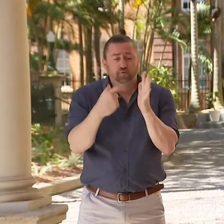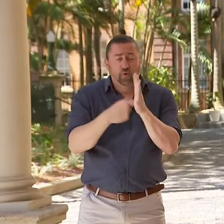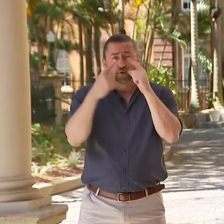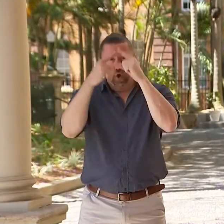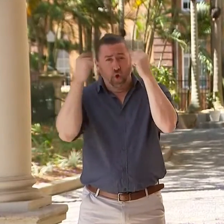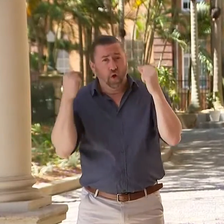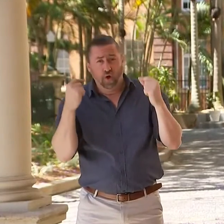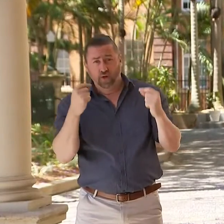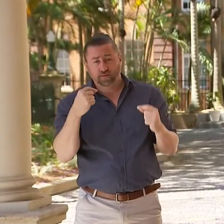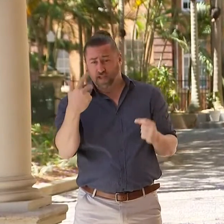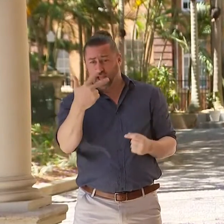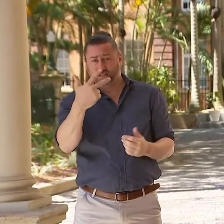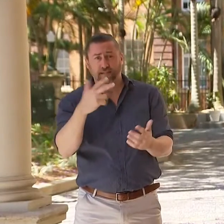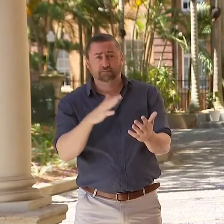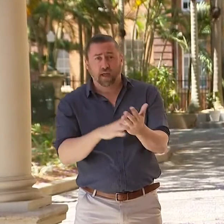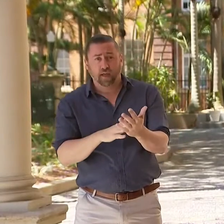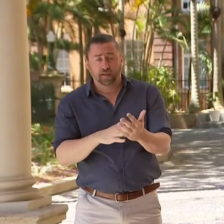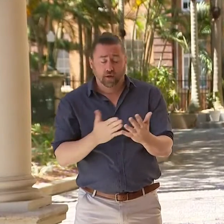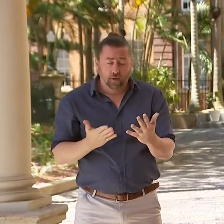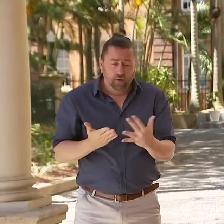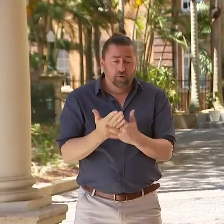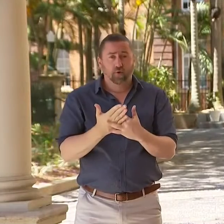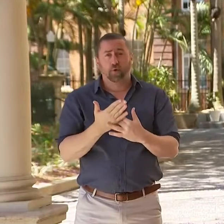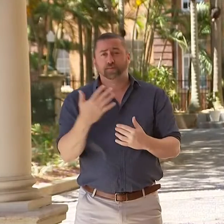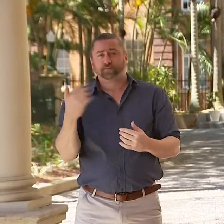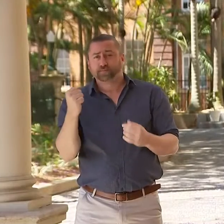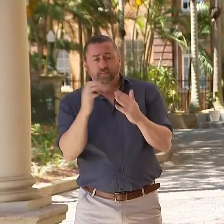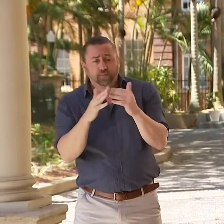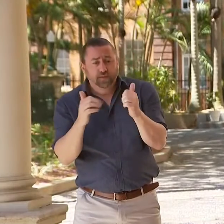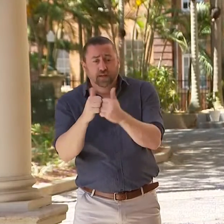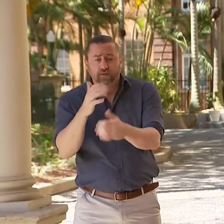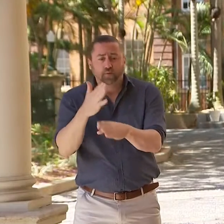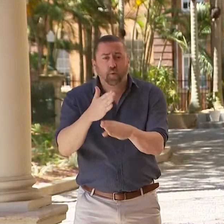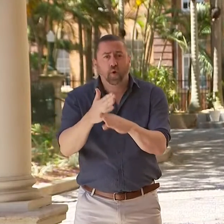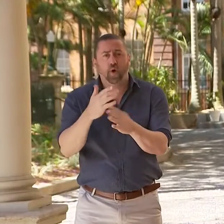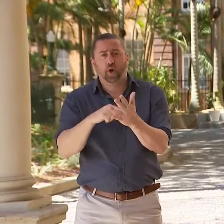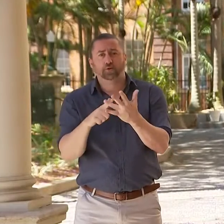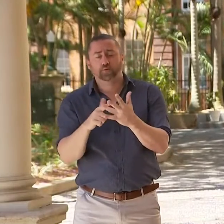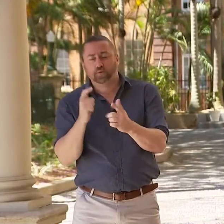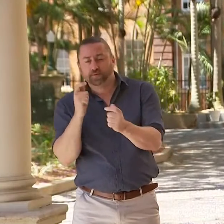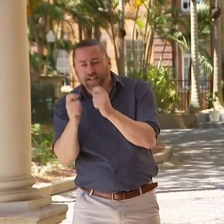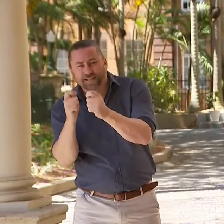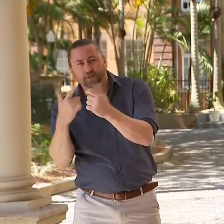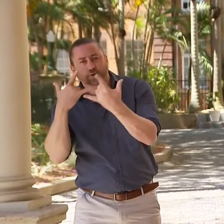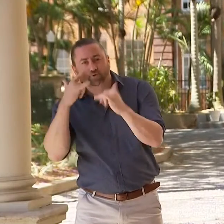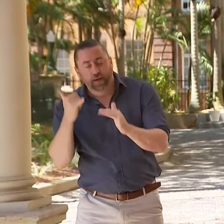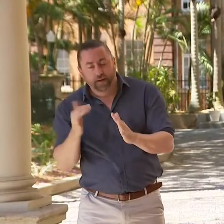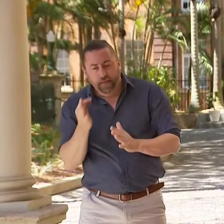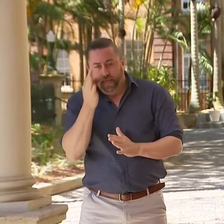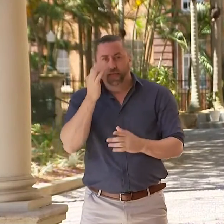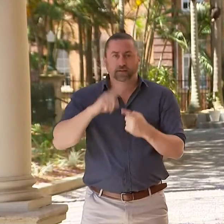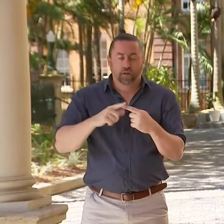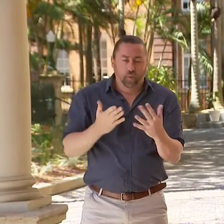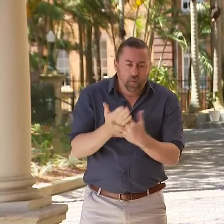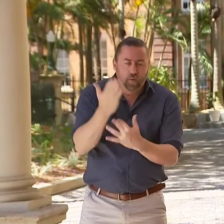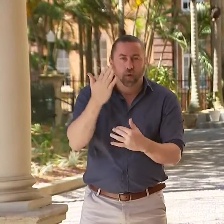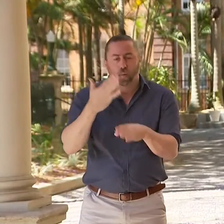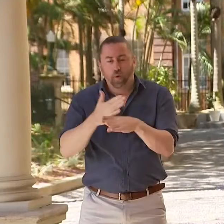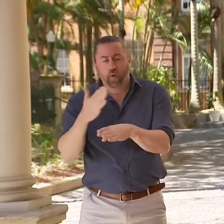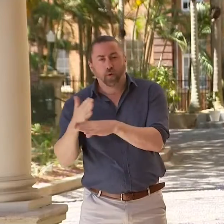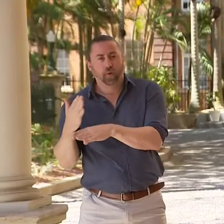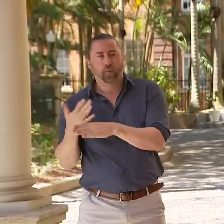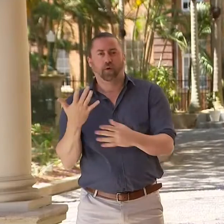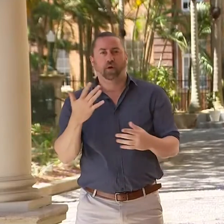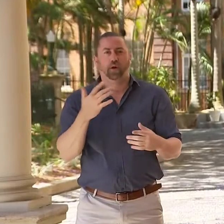They're working through weekends to keep testing clinics open, to keep vaccinating people. They are doing a lot of work, and I think we owe